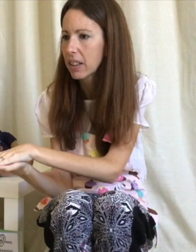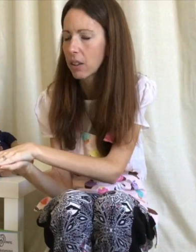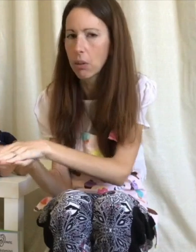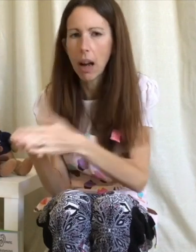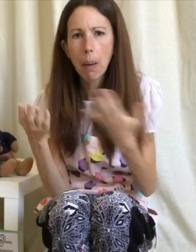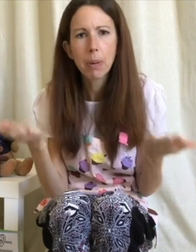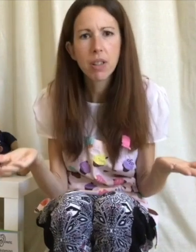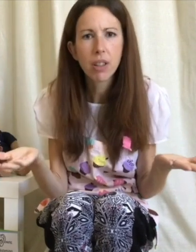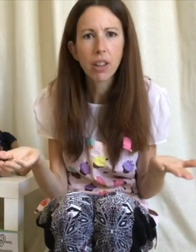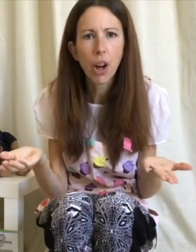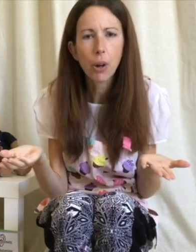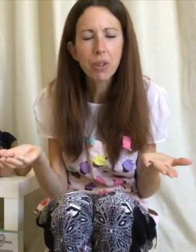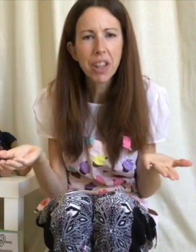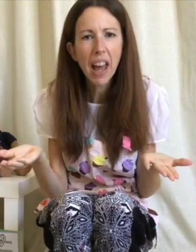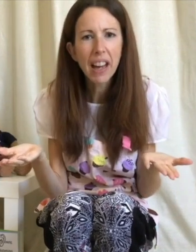what happens to the oats then?